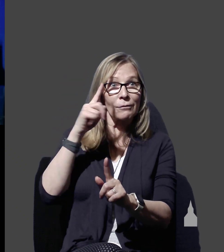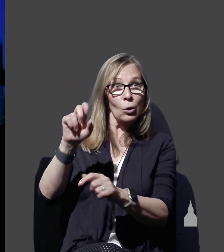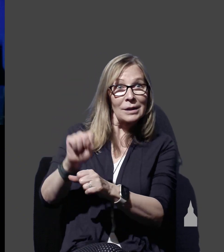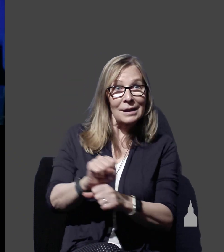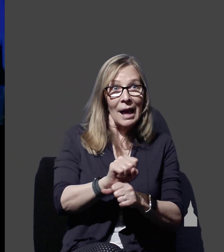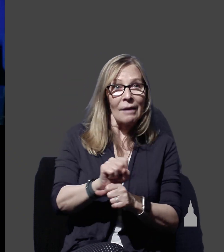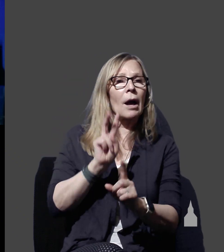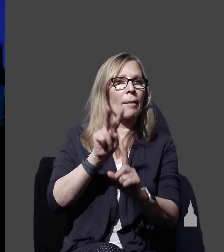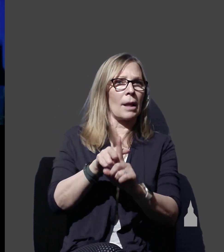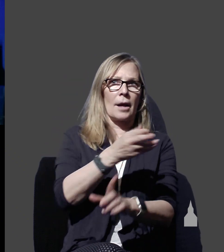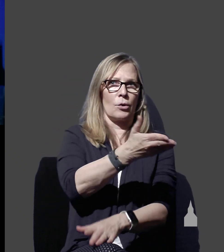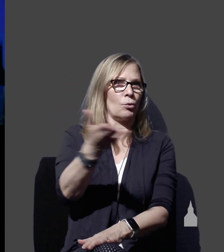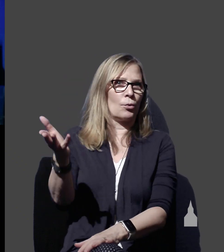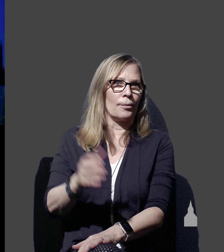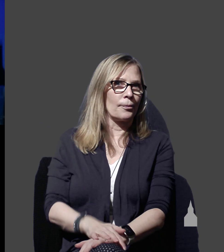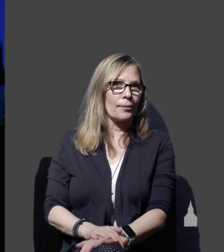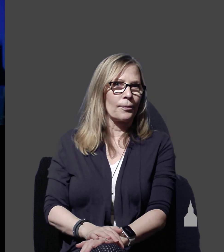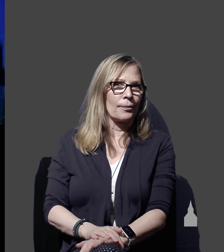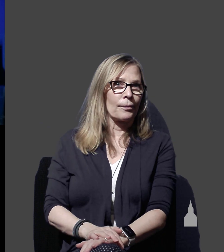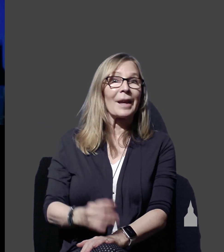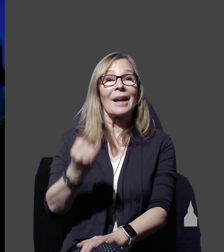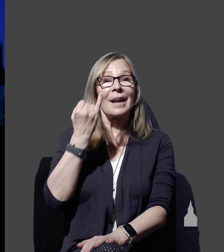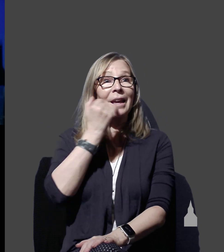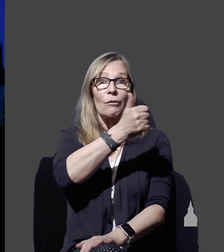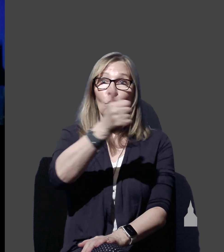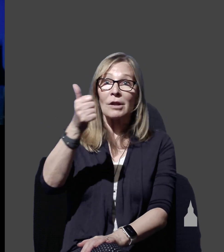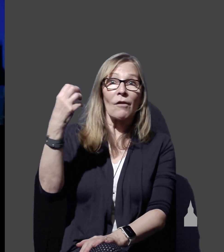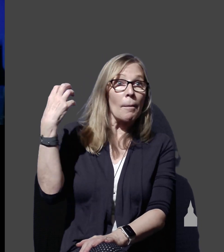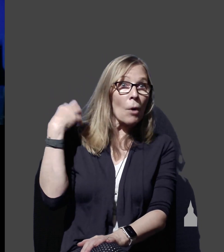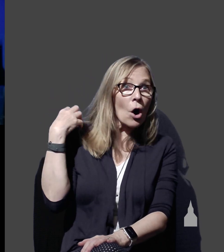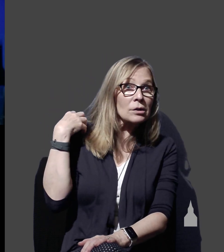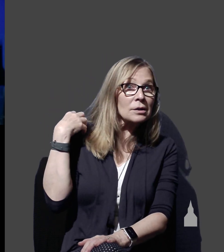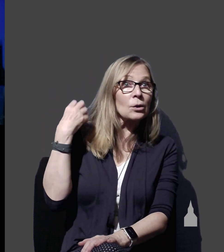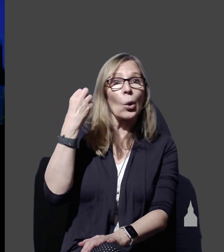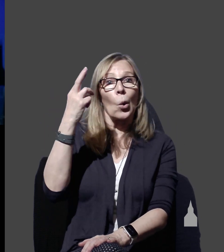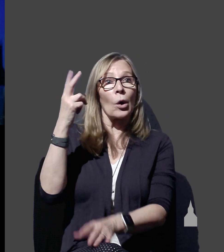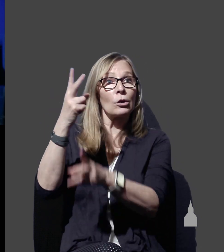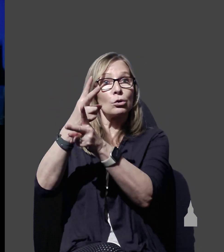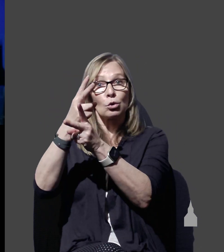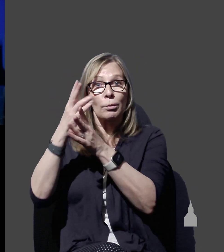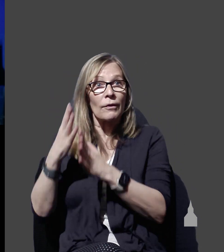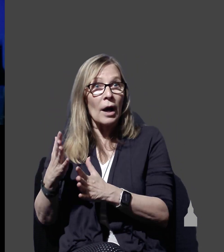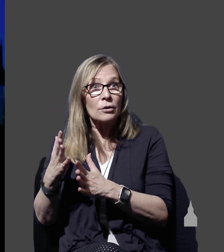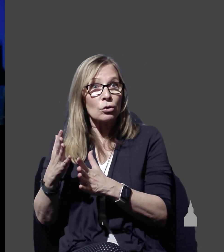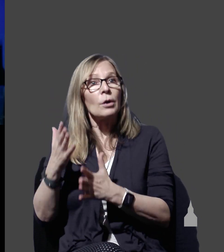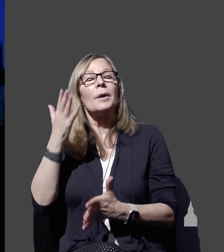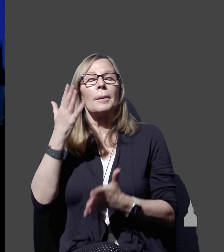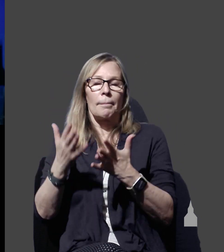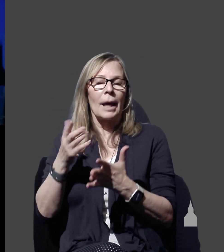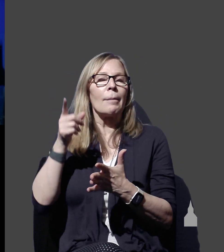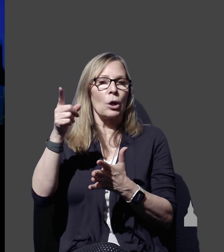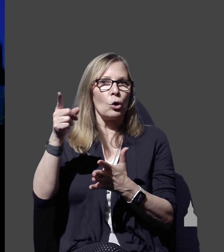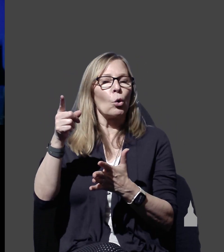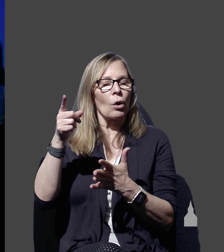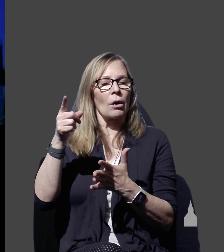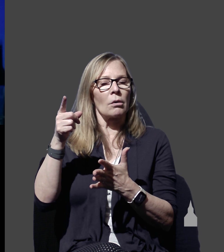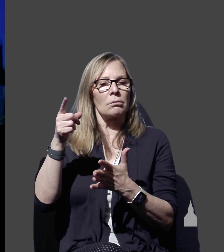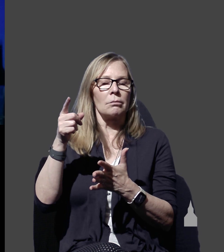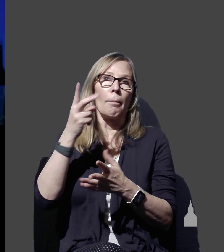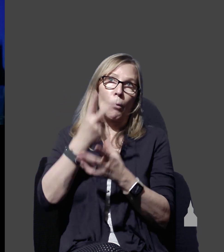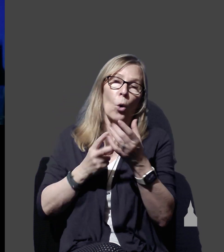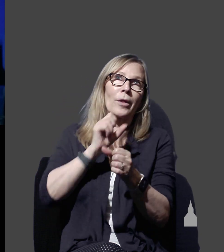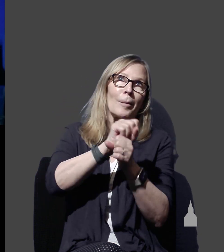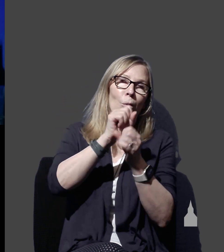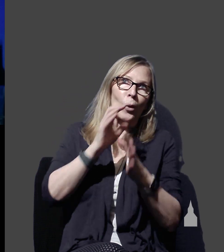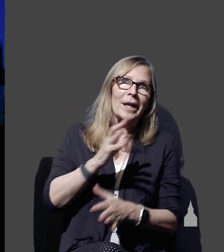that apply to you. And if you're an employer or a boss or a supervisor, you may be an employee, but you also